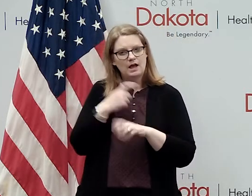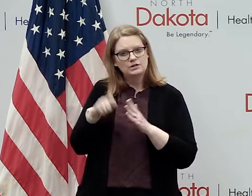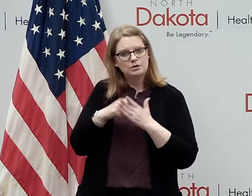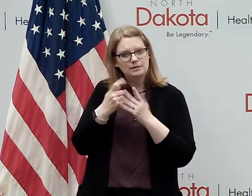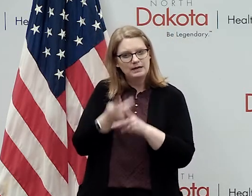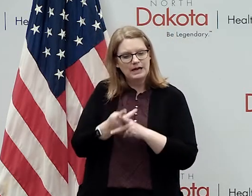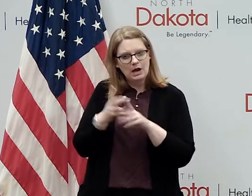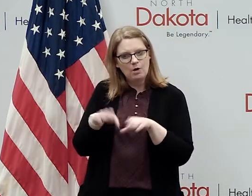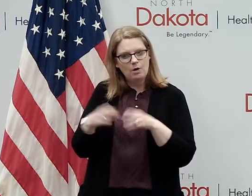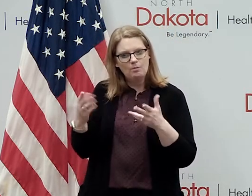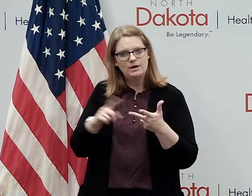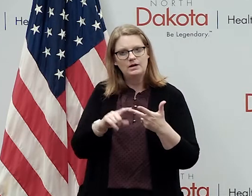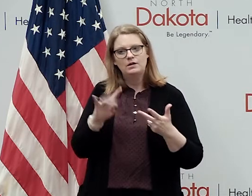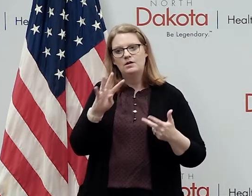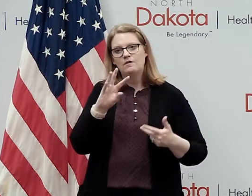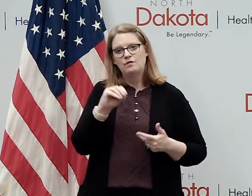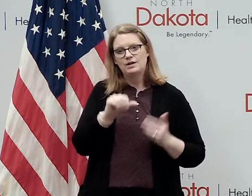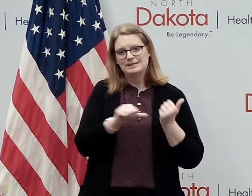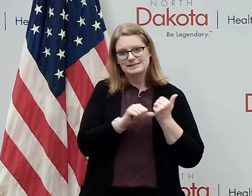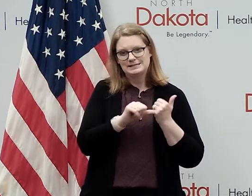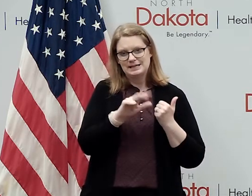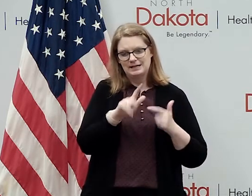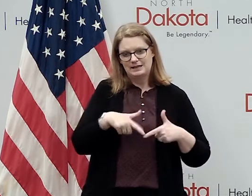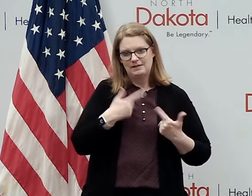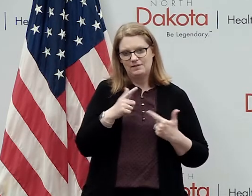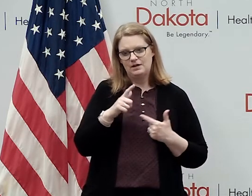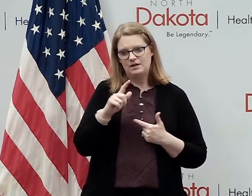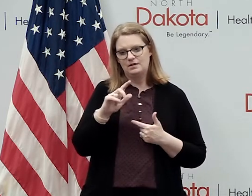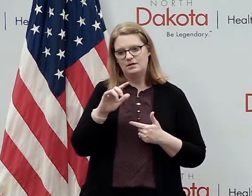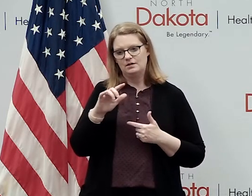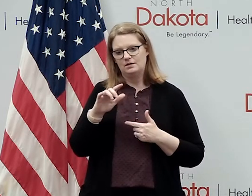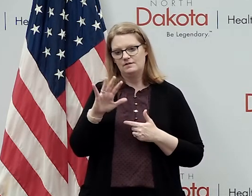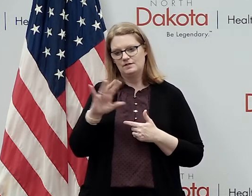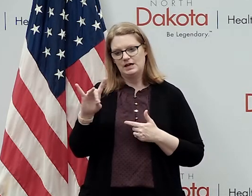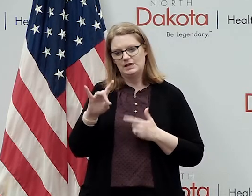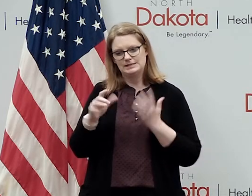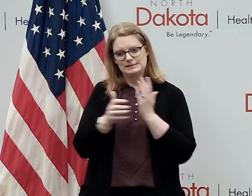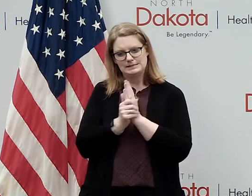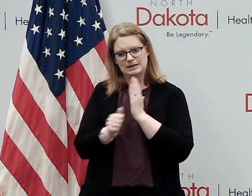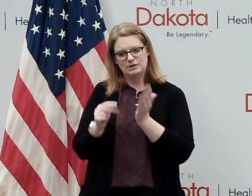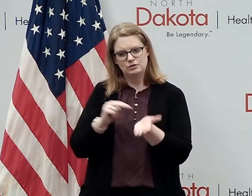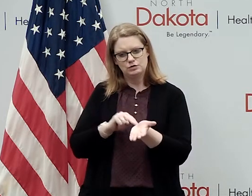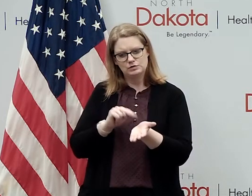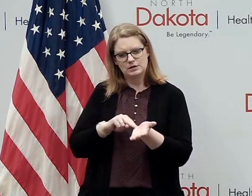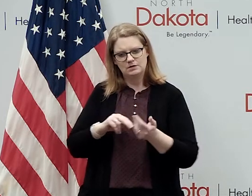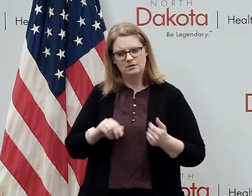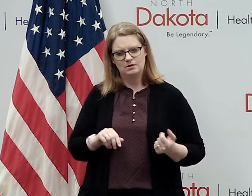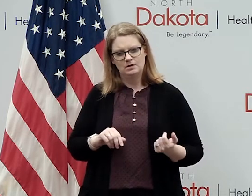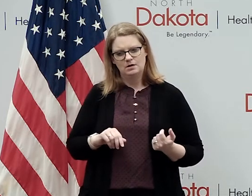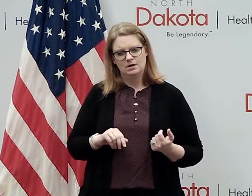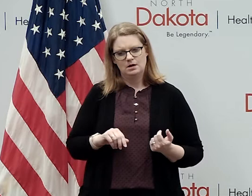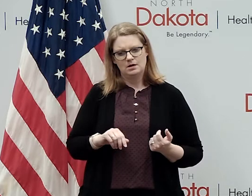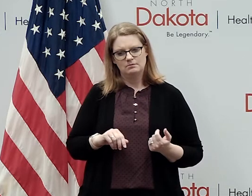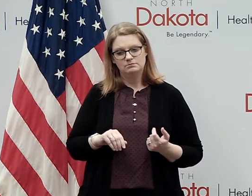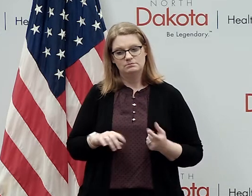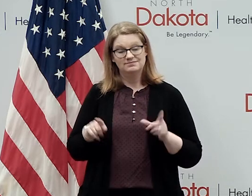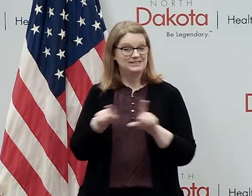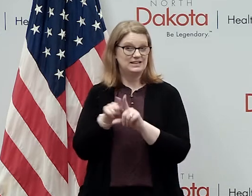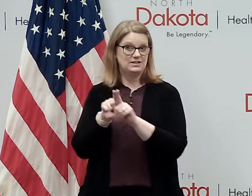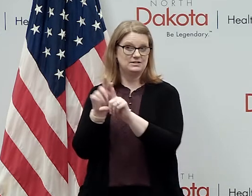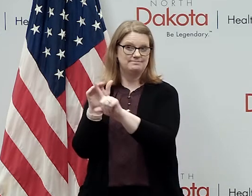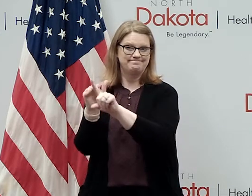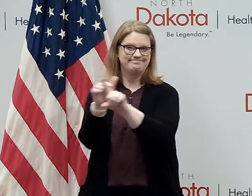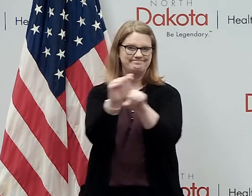includes 40 assisted living, 54 basic care, and 58 skilled nursing. And as a reminder,